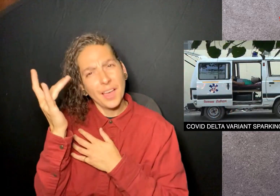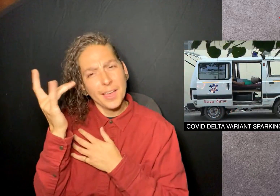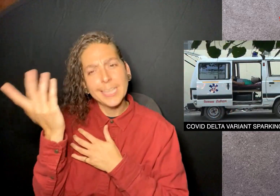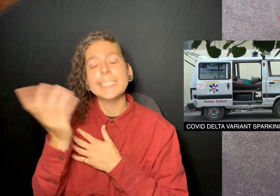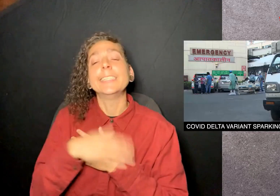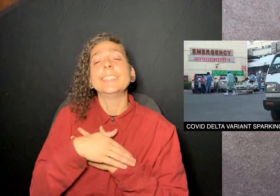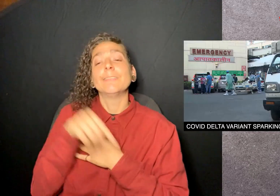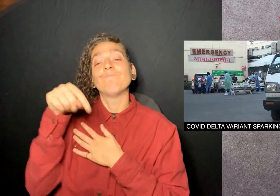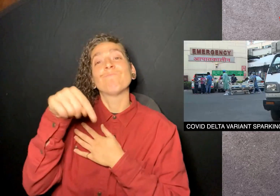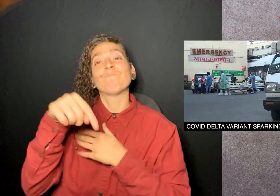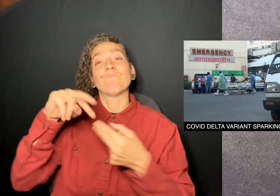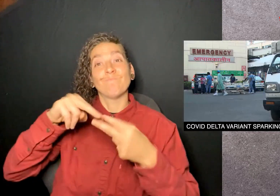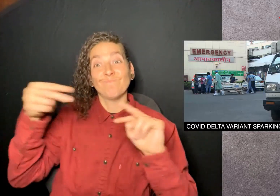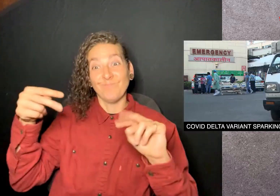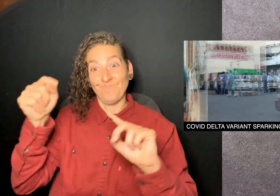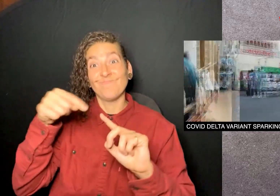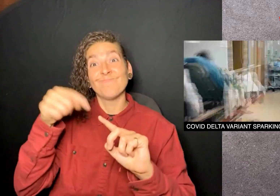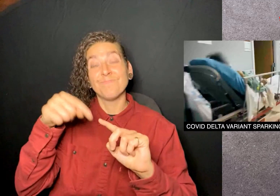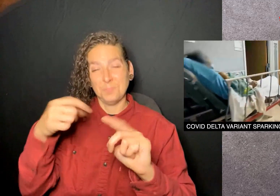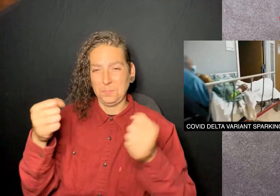The variant may be more contagious,